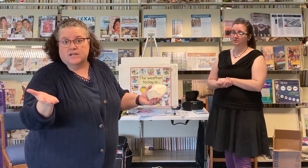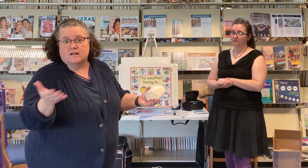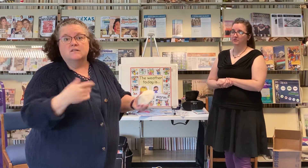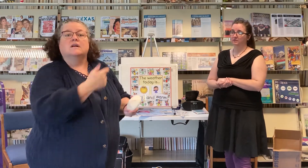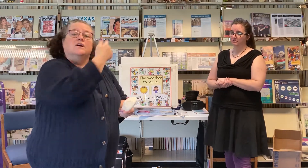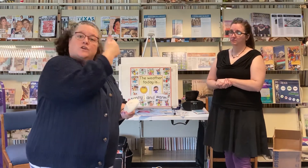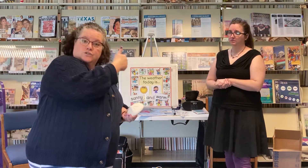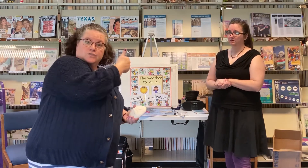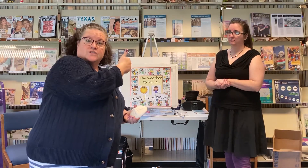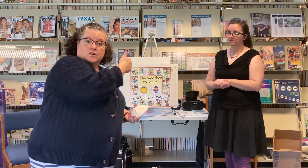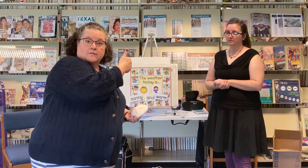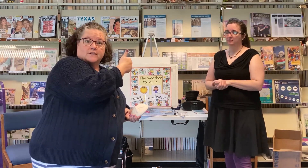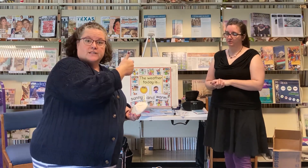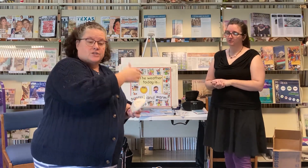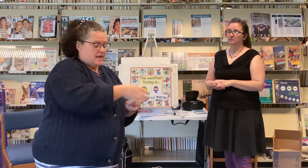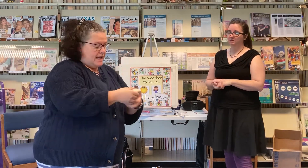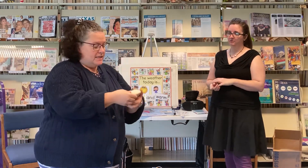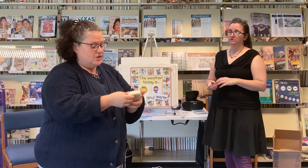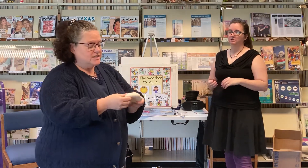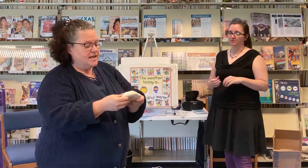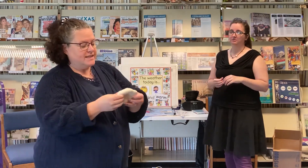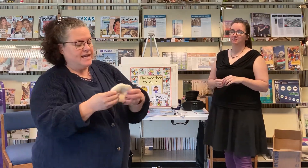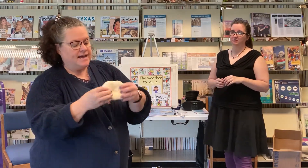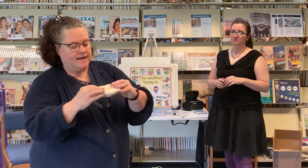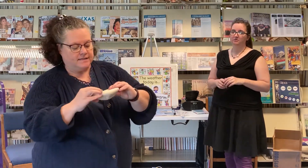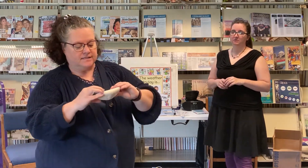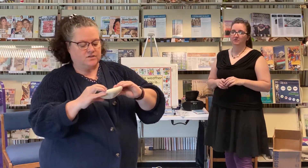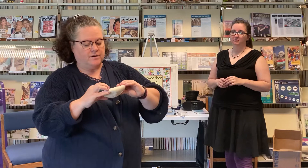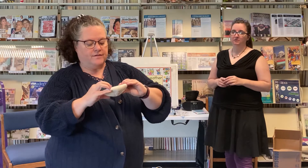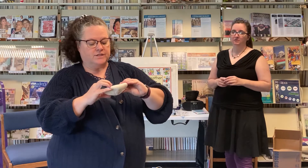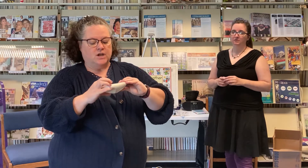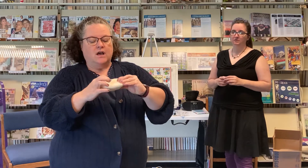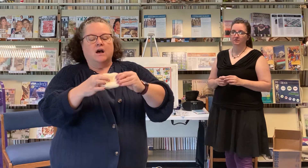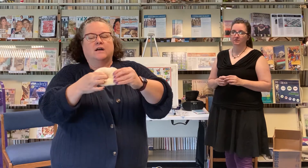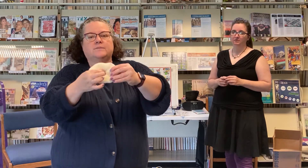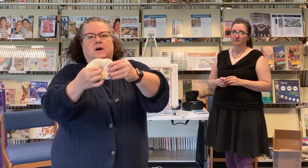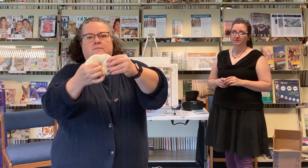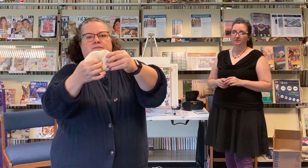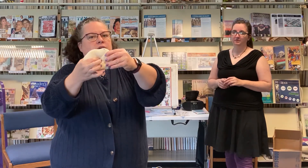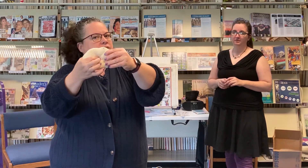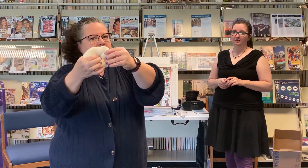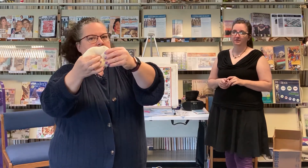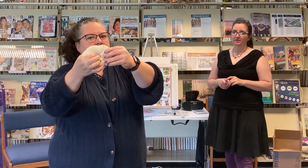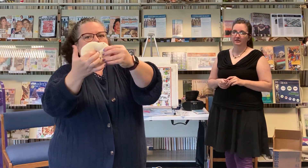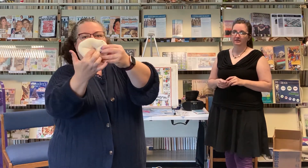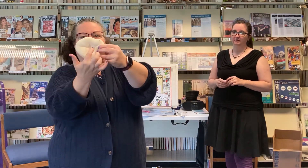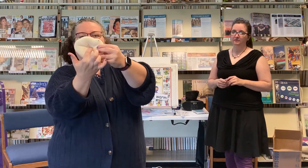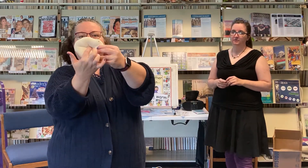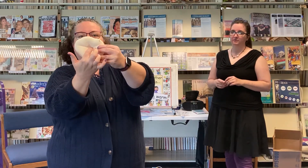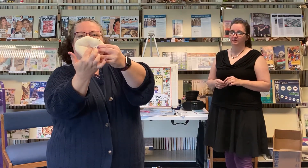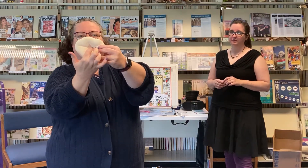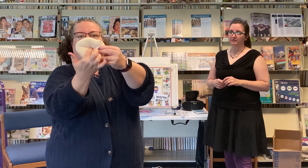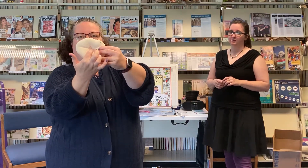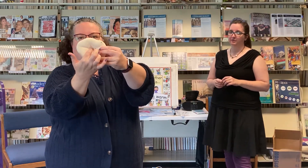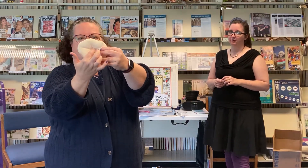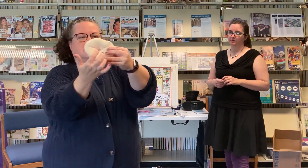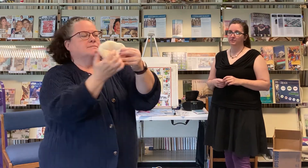shell mm-hmm. to the starfish. Mm-hmm. And just like that, the starfish on the bottom, even though this doesn't have it, this is where that's they the mouth. Eat.